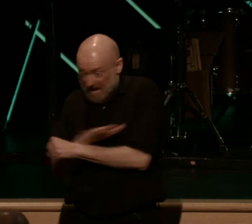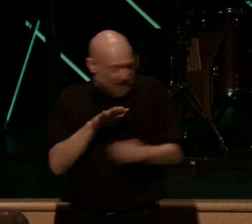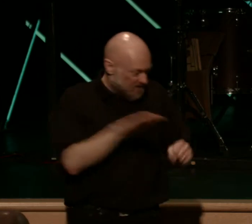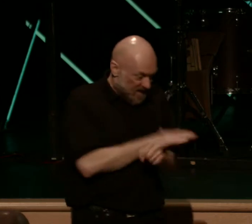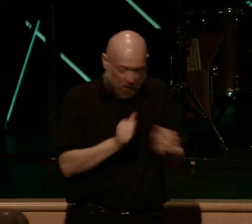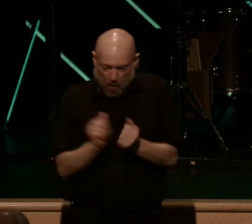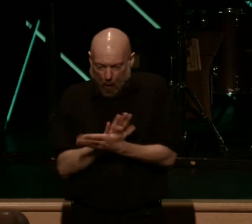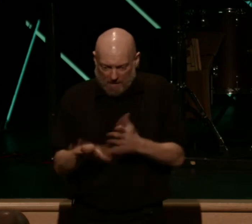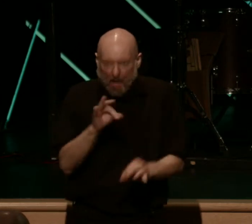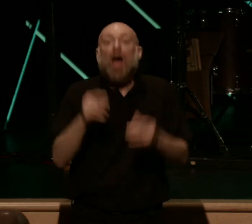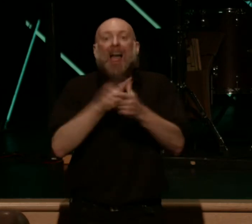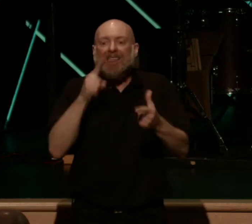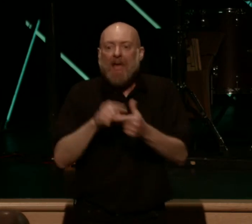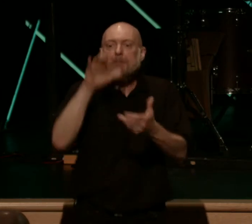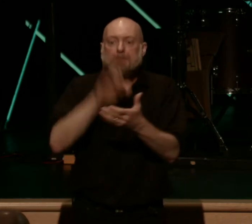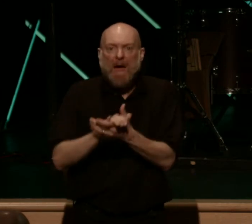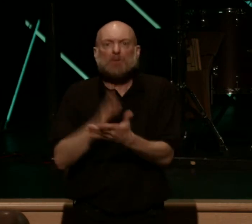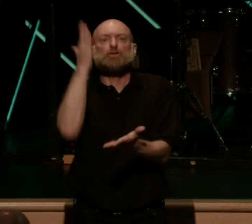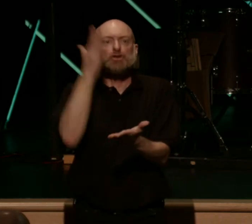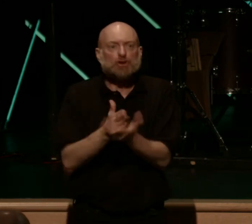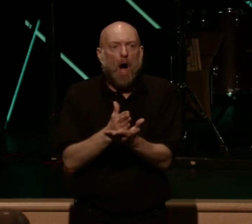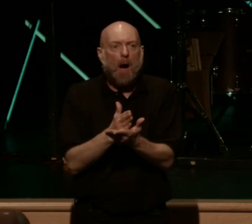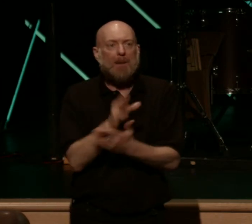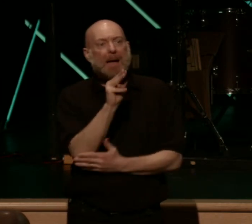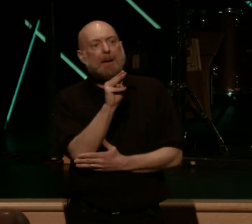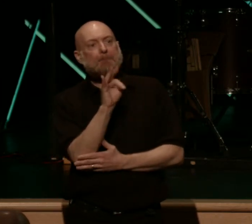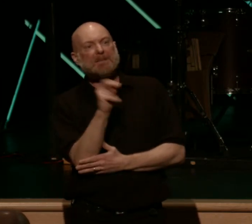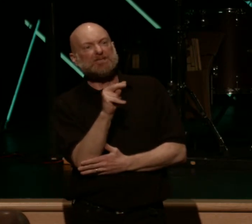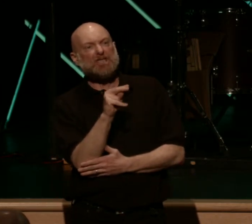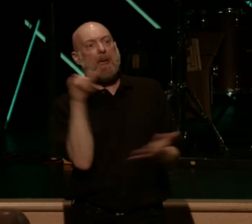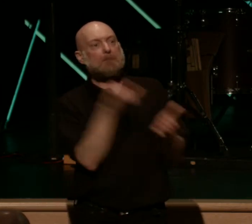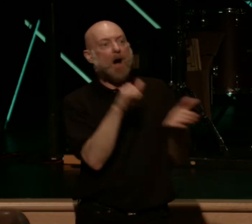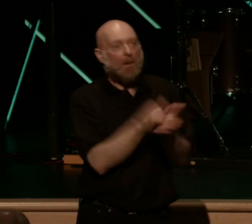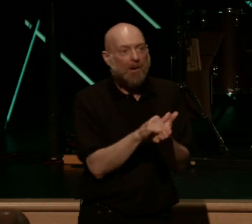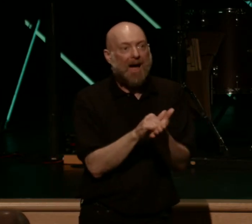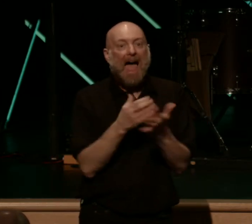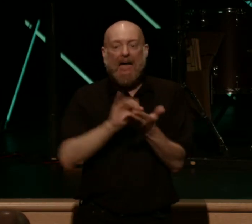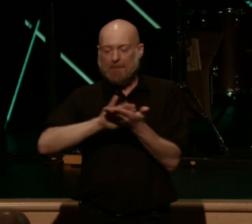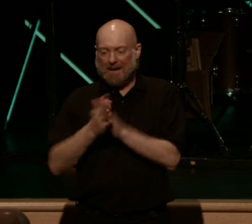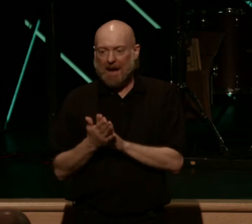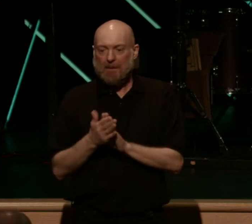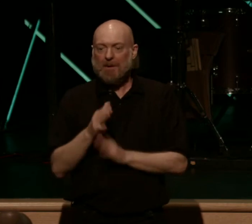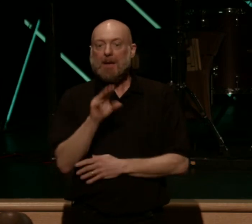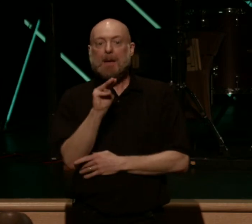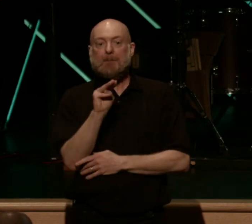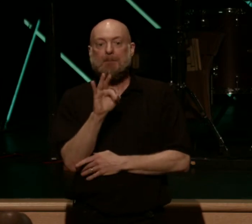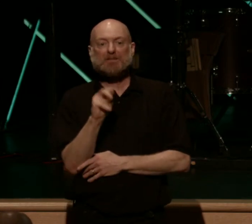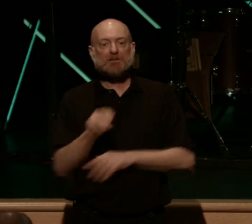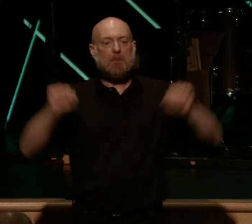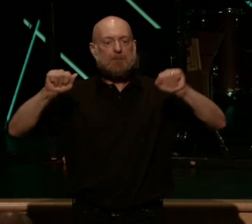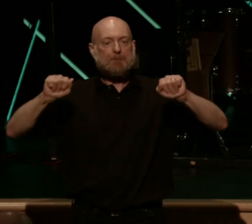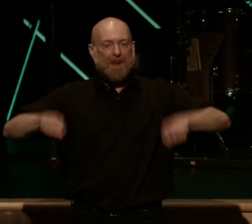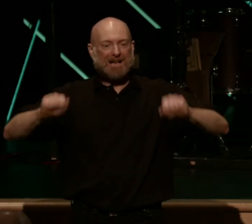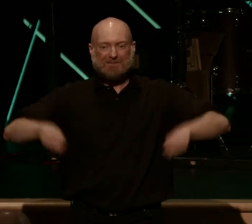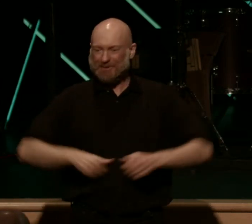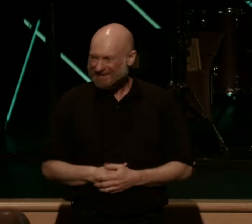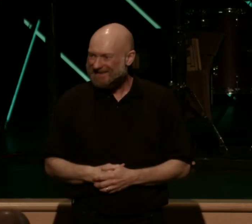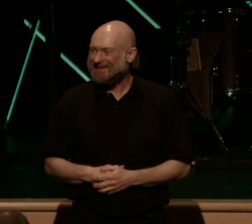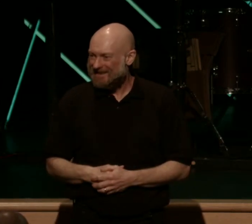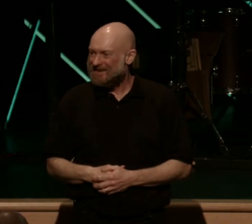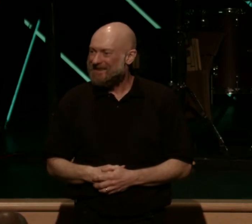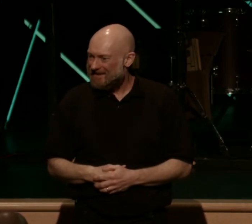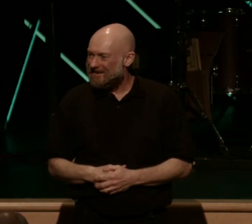Holy Spirit that marriage stops being mission impossible and starts being mission possible.